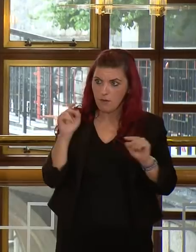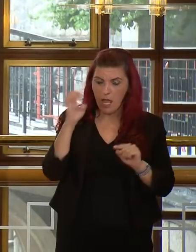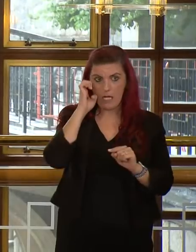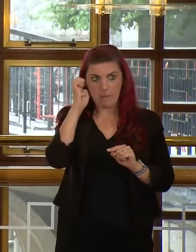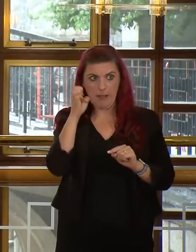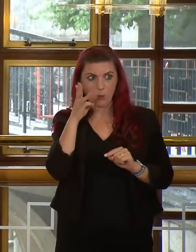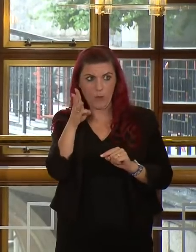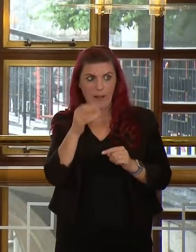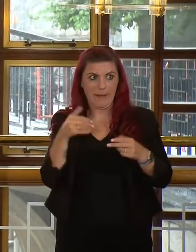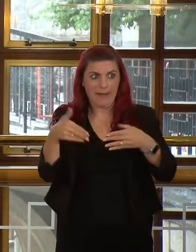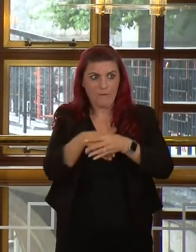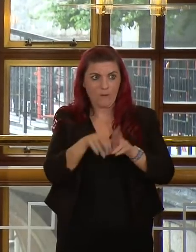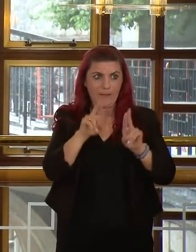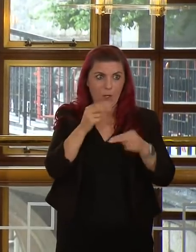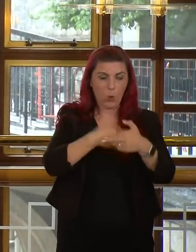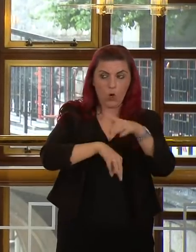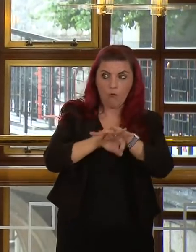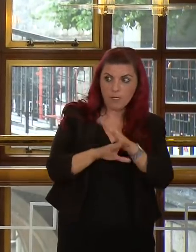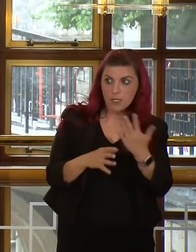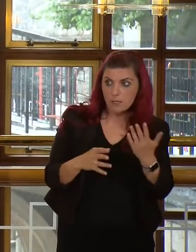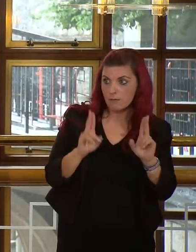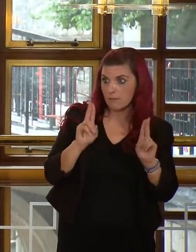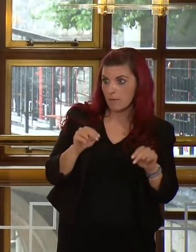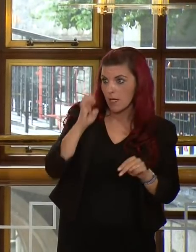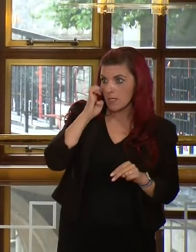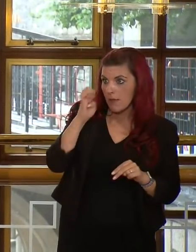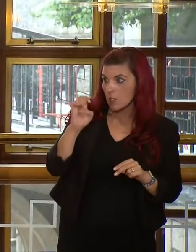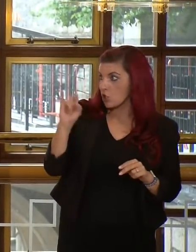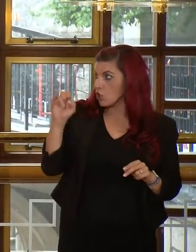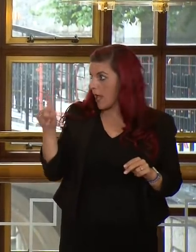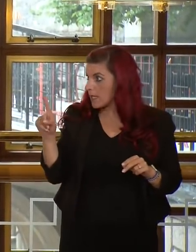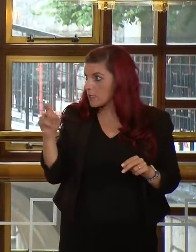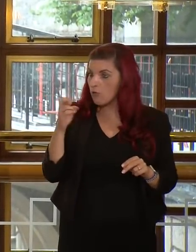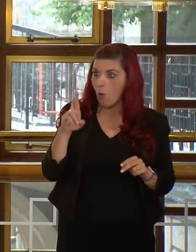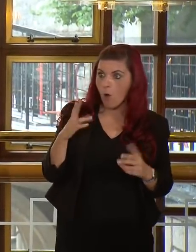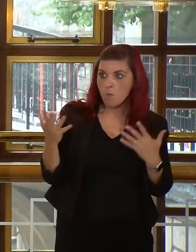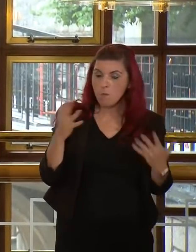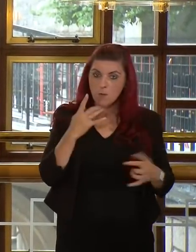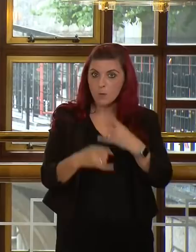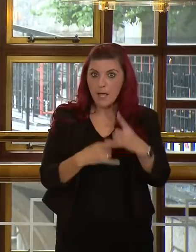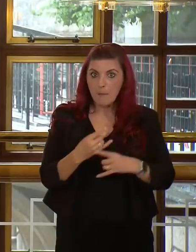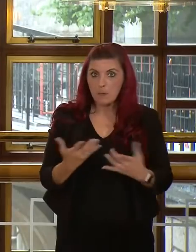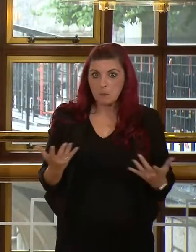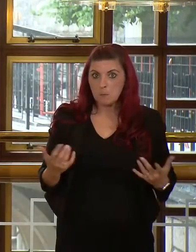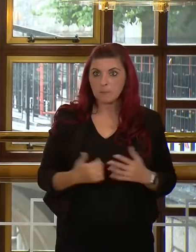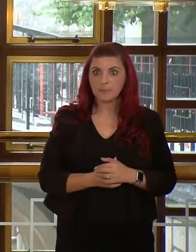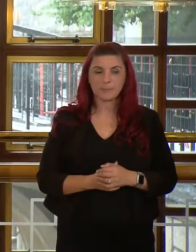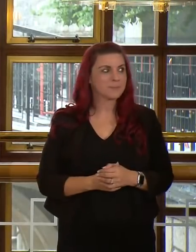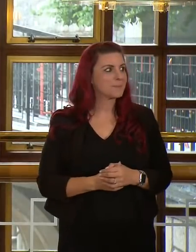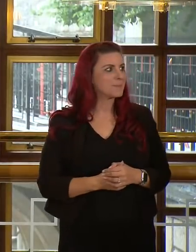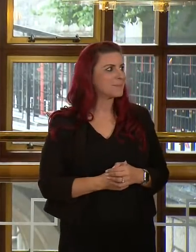and can Minister Doherty expect a Shannon seat in the coming days?